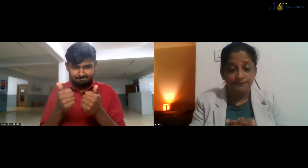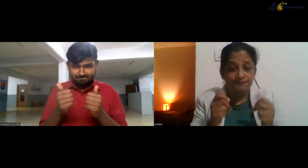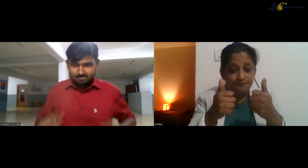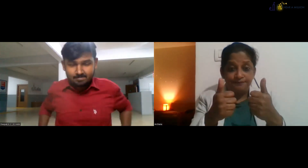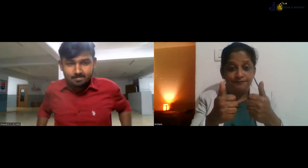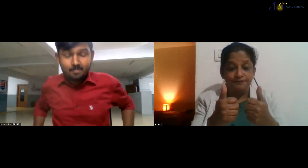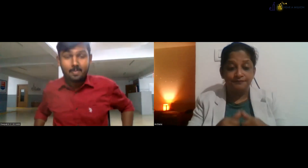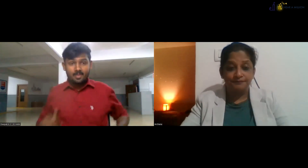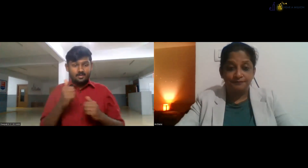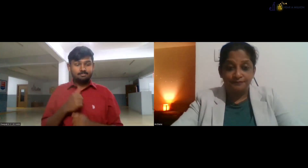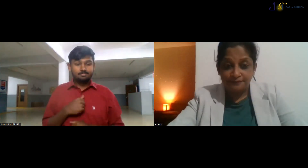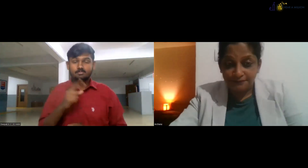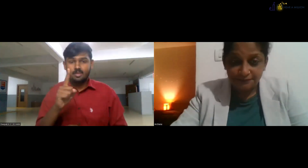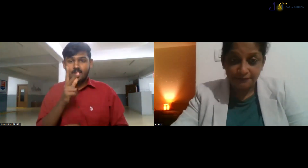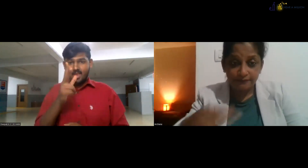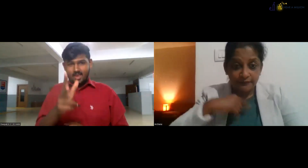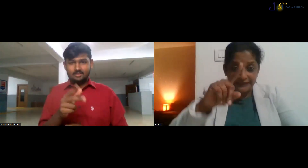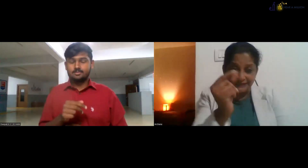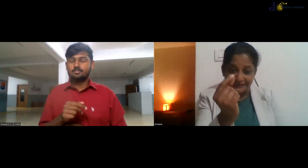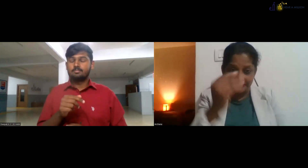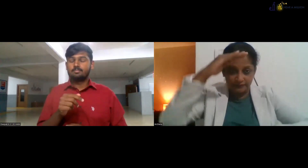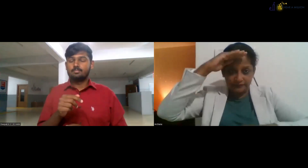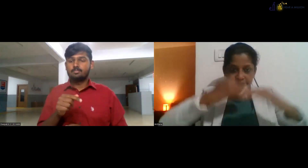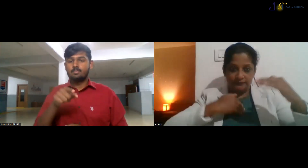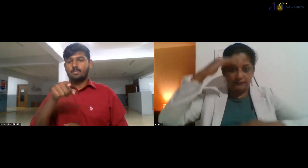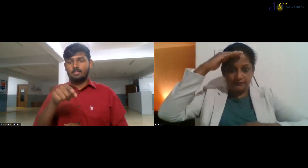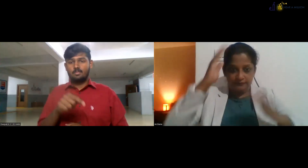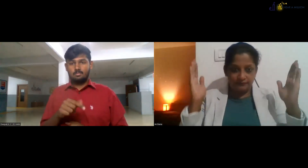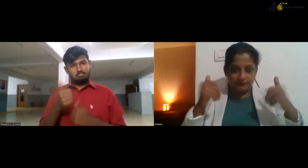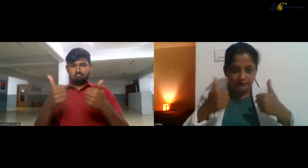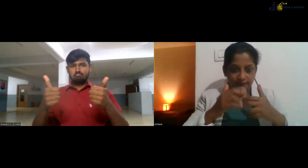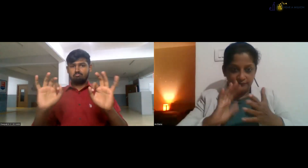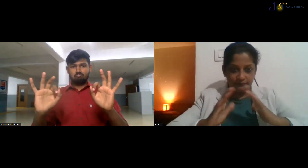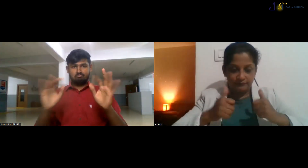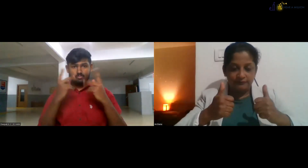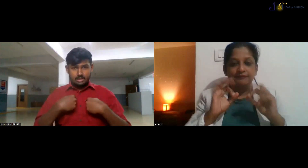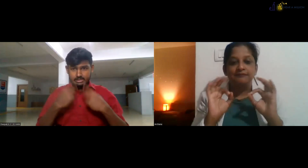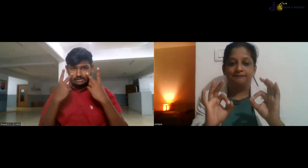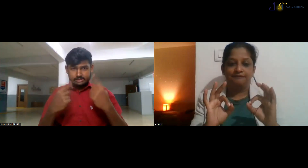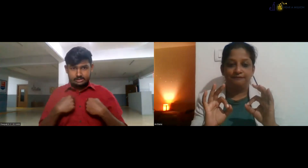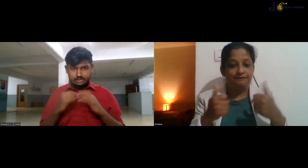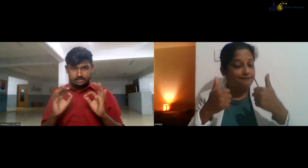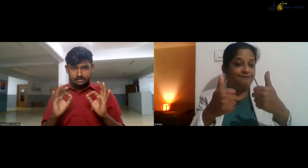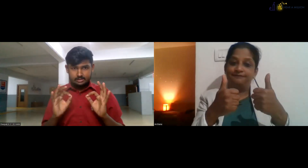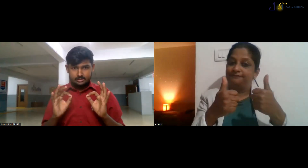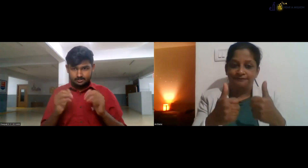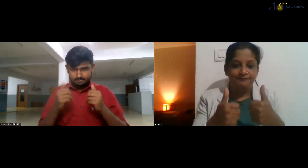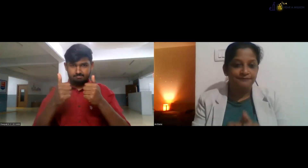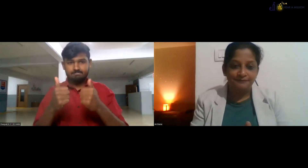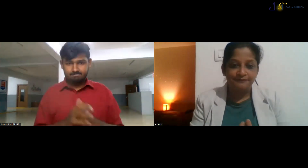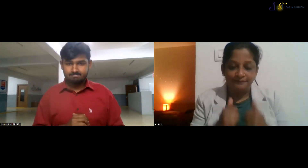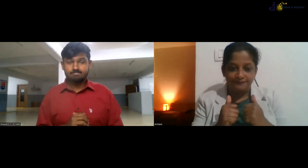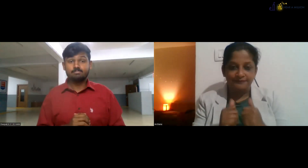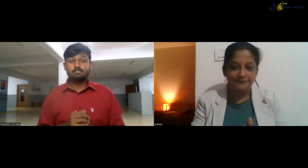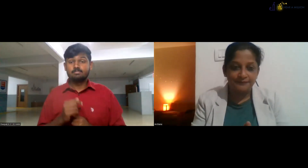So I have few questions I would like to ask you. Yeah, sure. You can go ahead. Can you just let me know if my signing space is good? Yes,